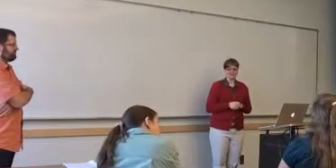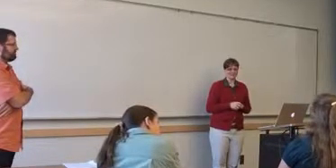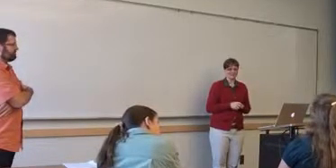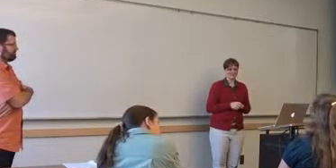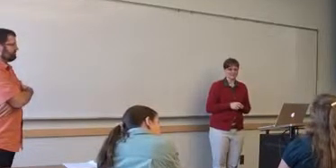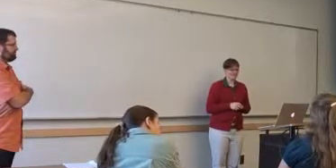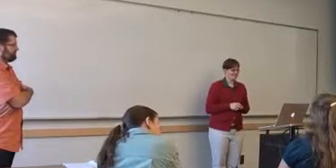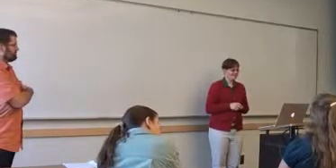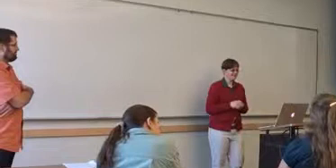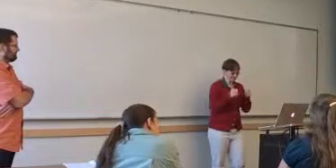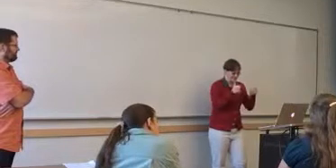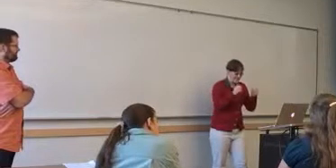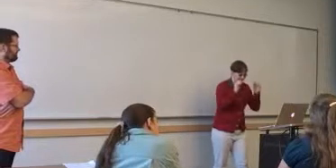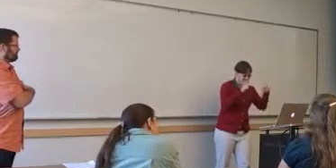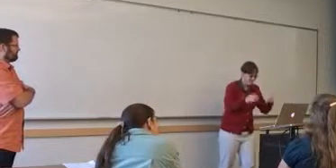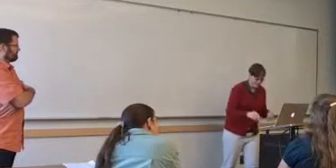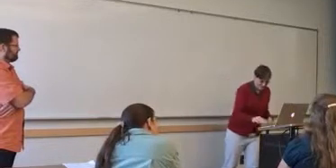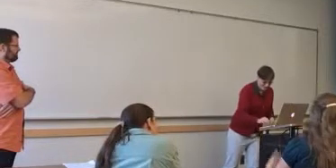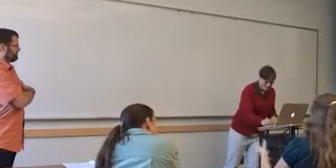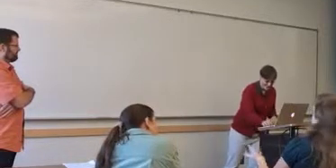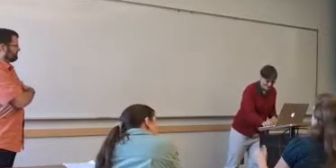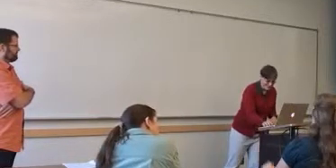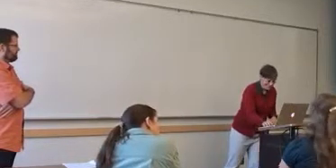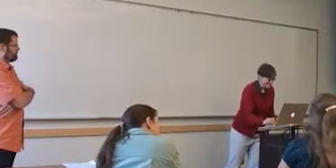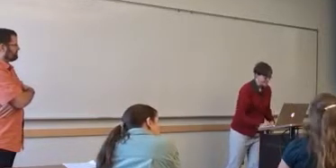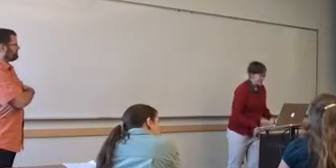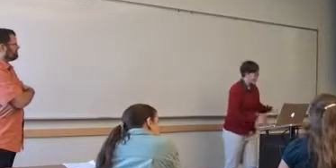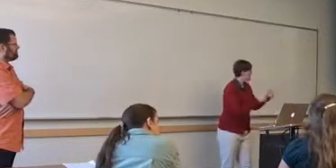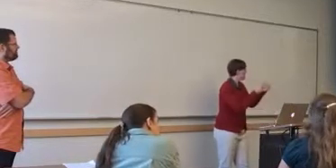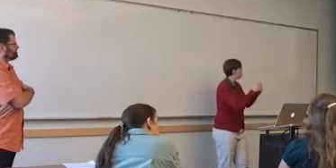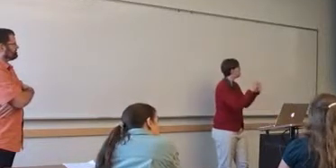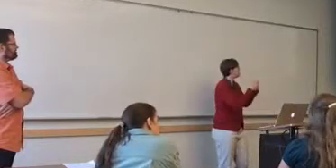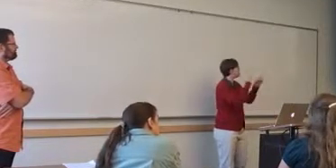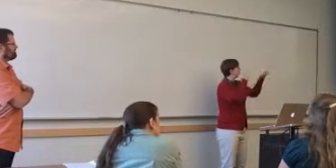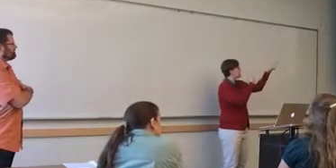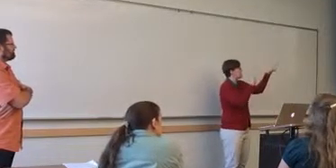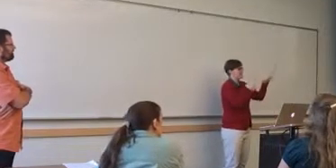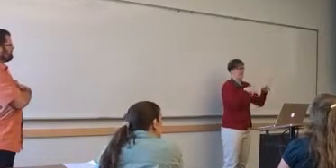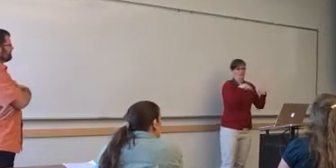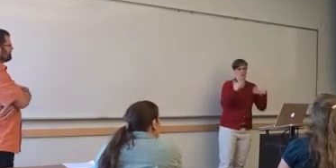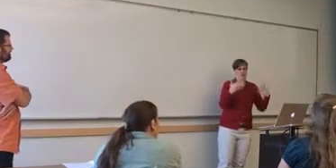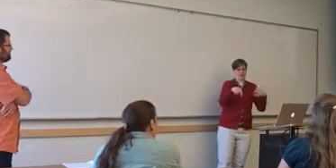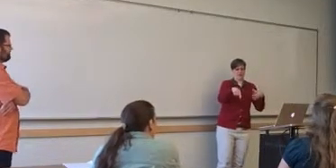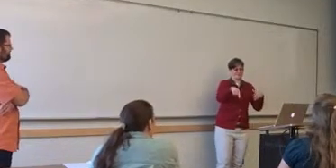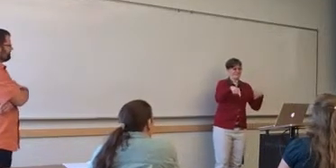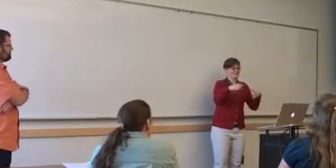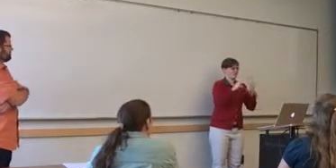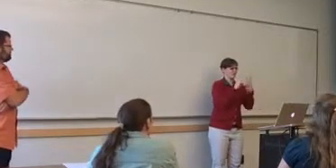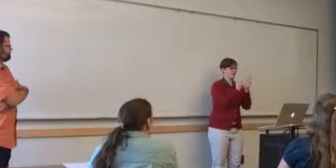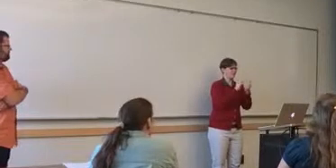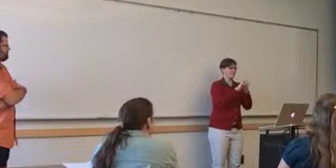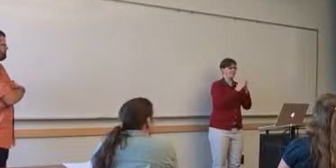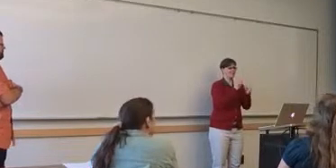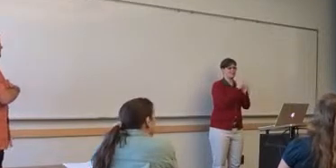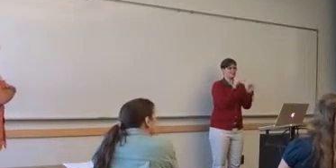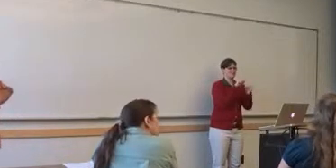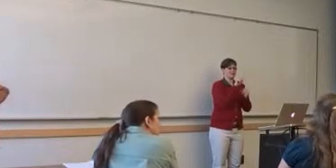in Salt Lake City. So we'll get started. So I want you to know that this